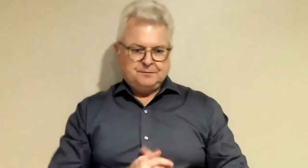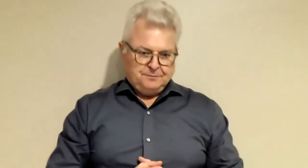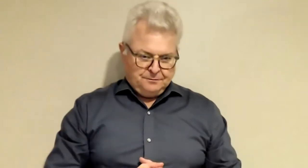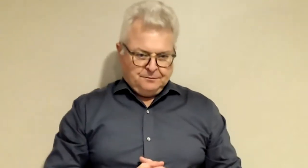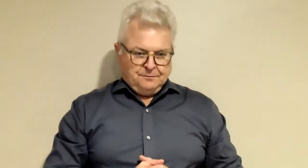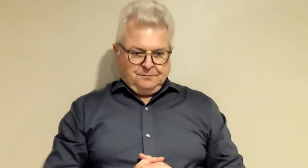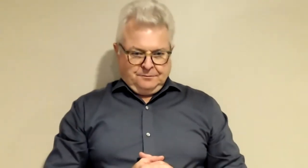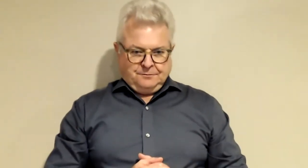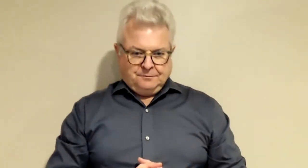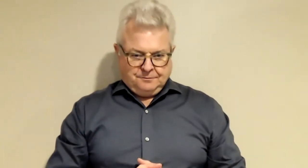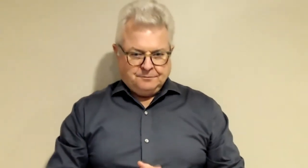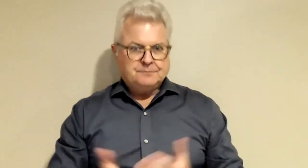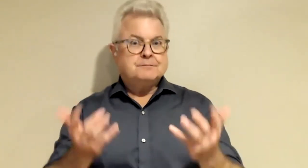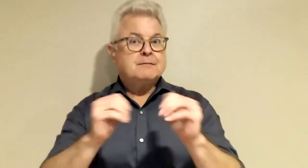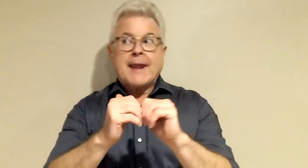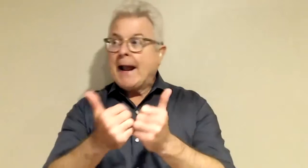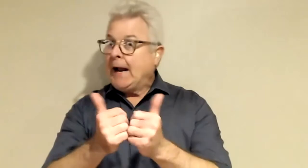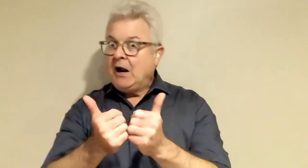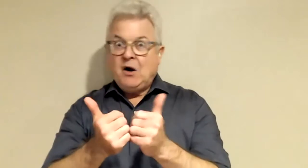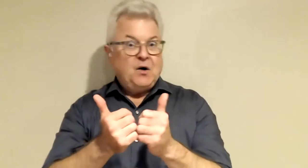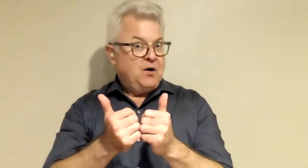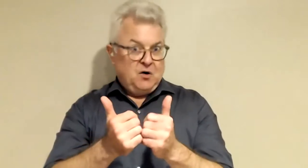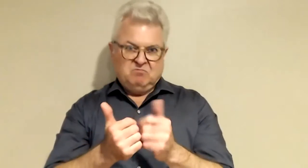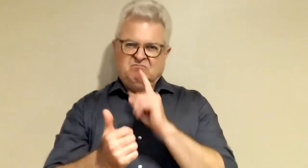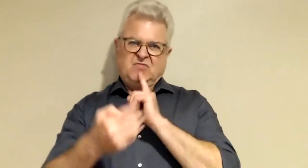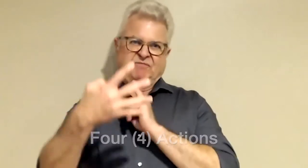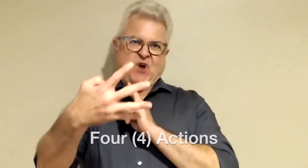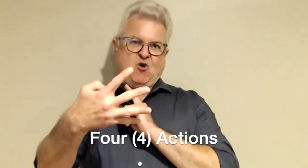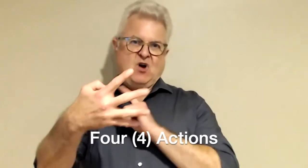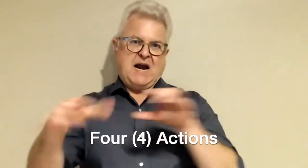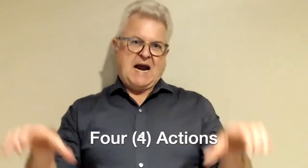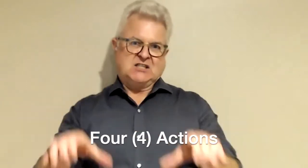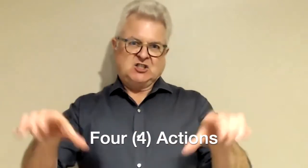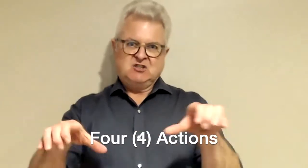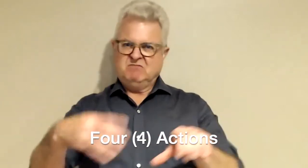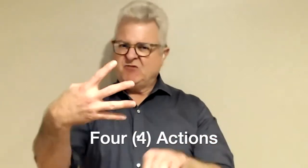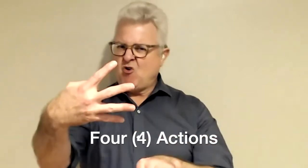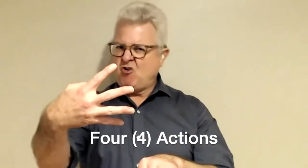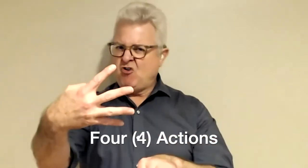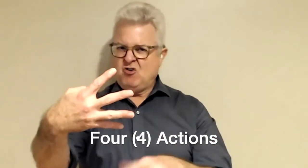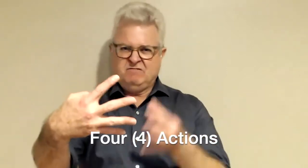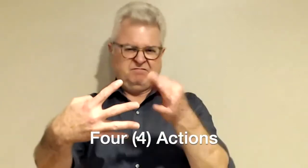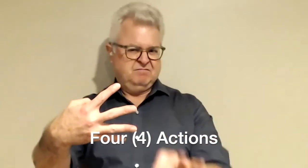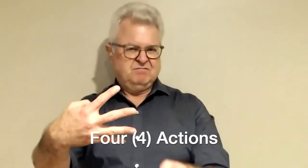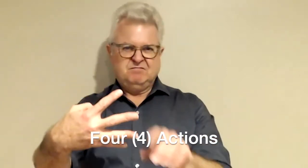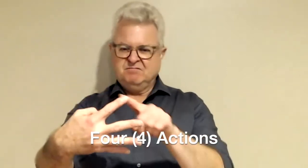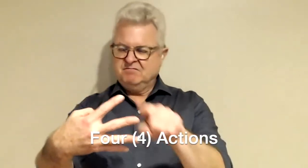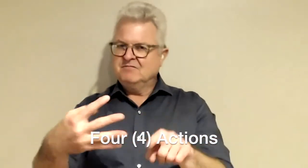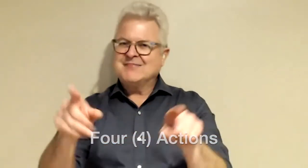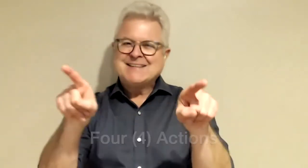100,000. So we need to drop that number. Now, how can we do this? Really by taking 4